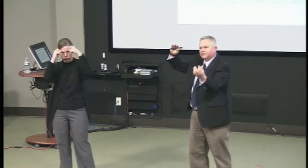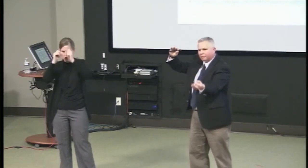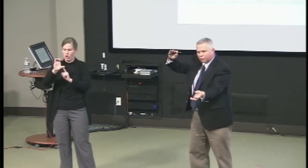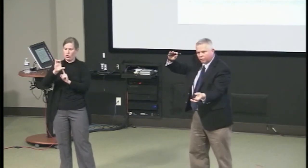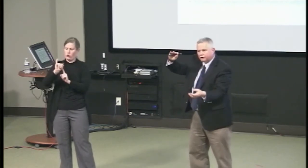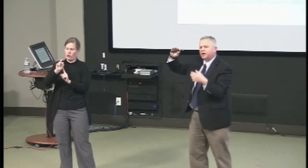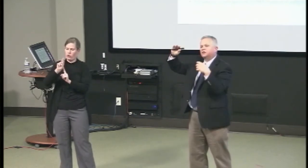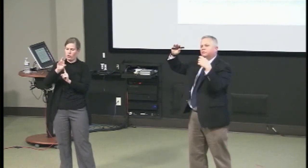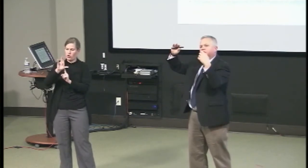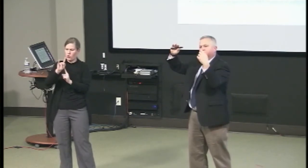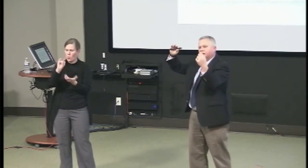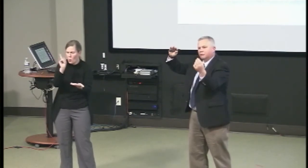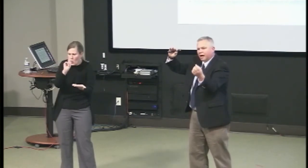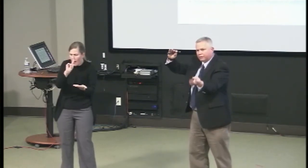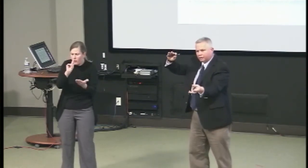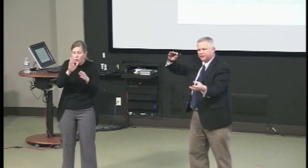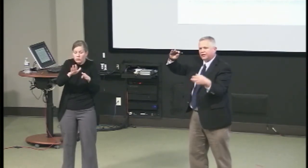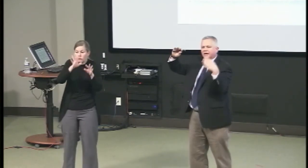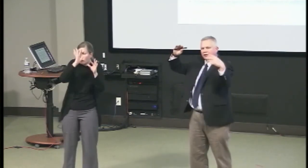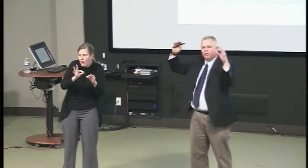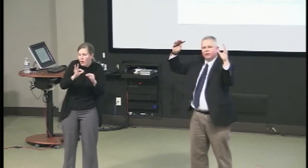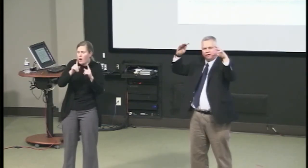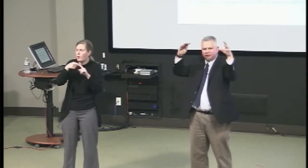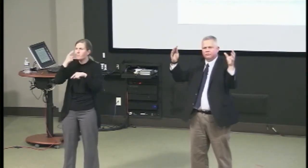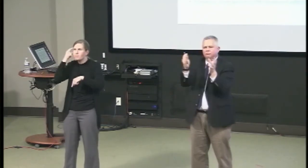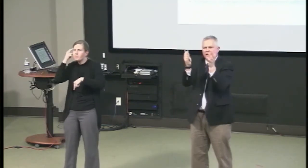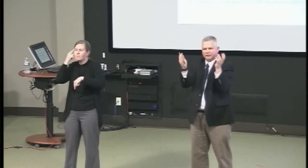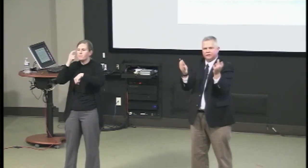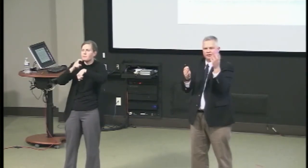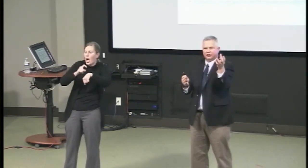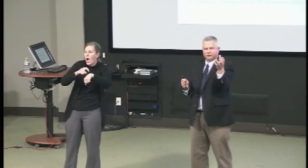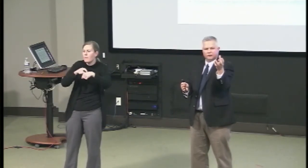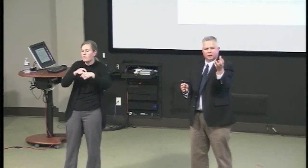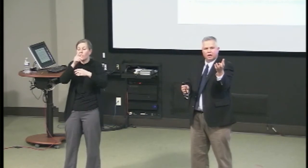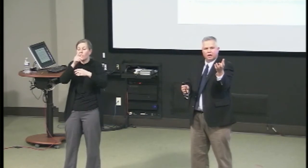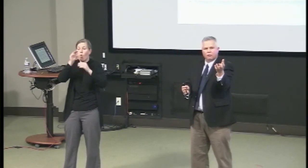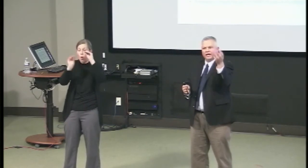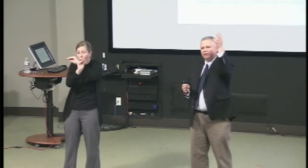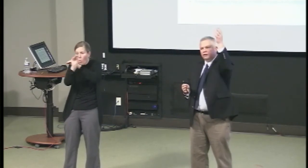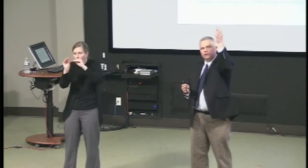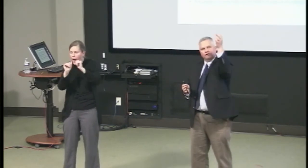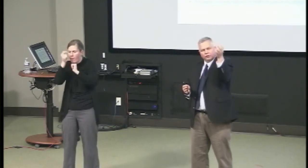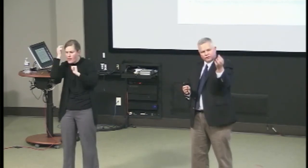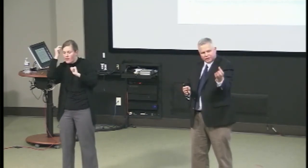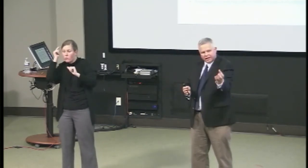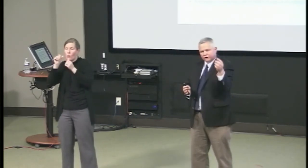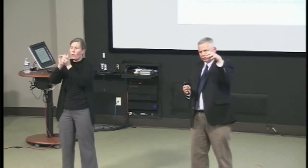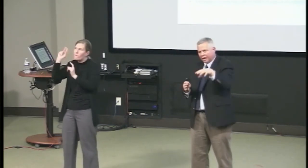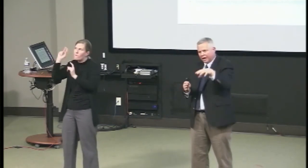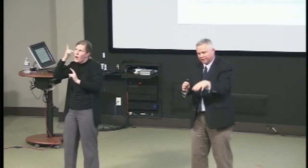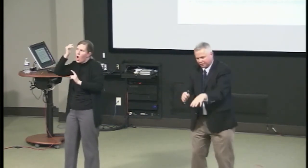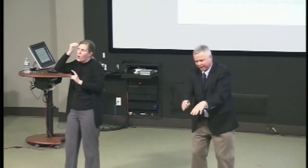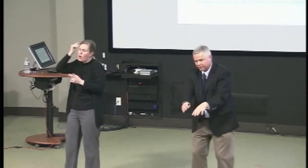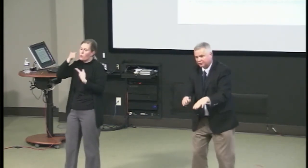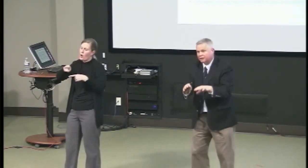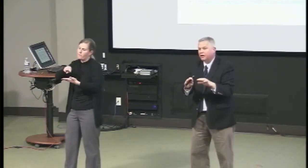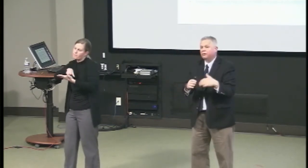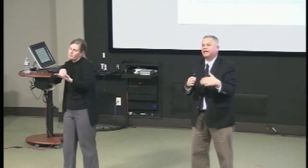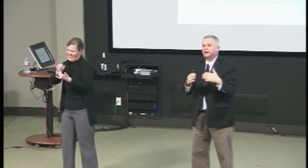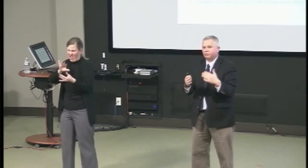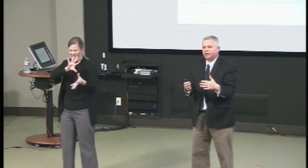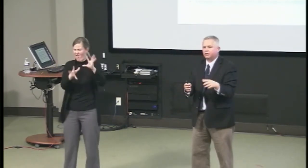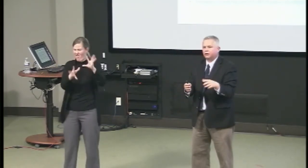awareness, temporal order judgments, rapid automatized naming, and all of these mix of skills, we can use those skills to isolate